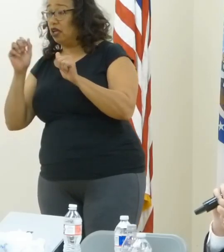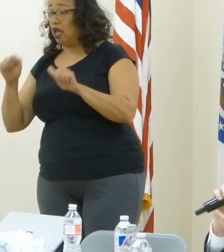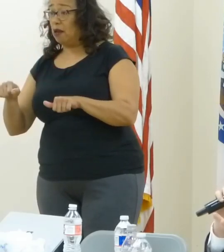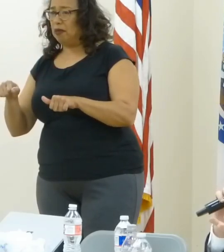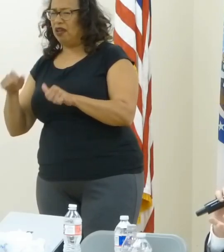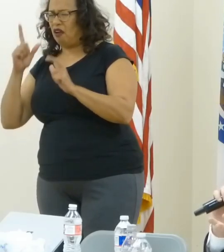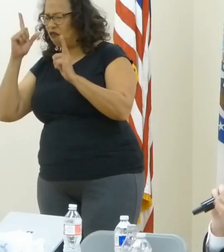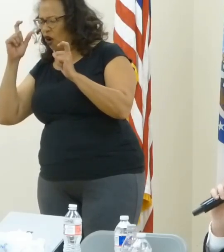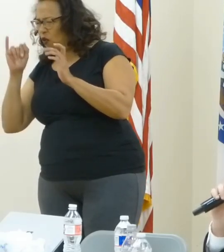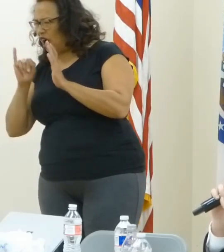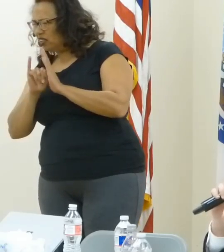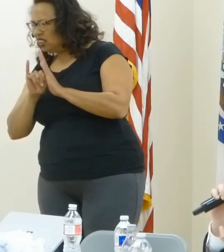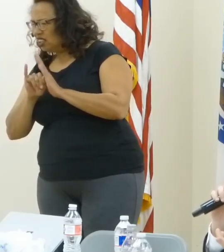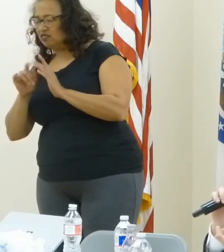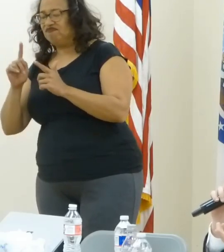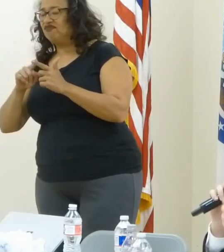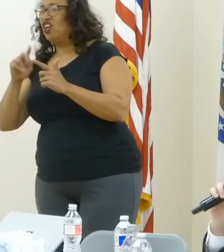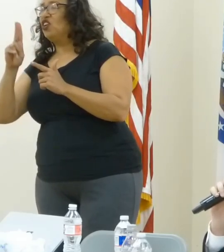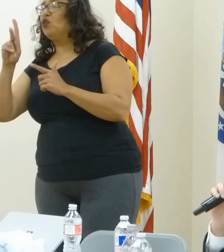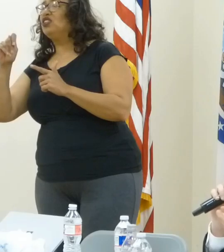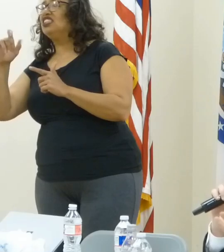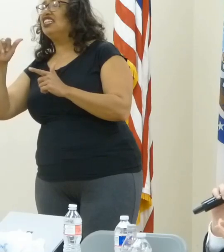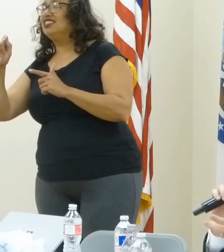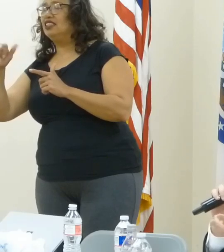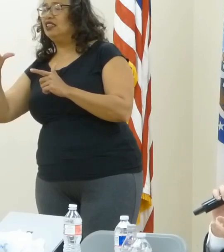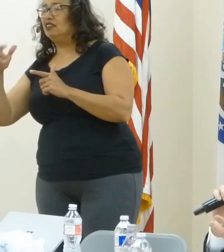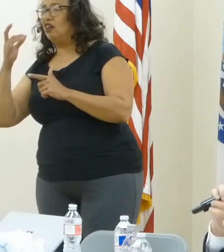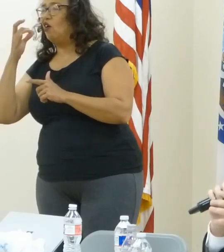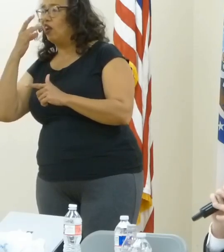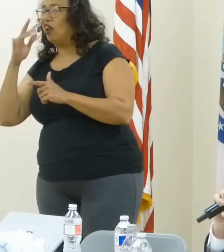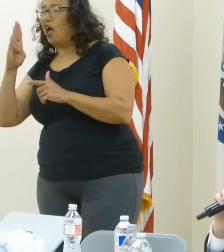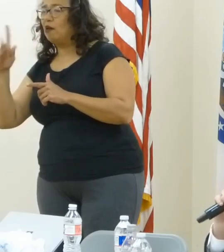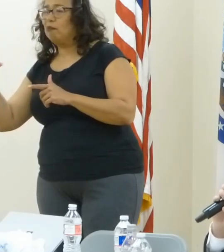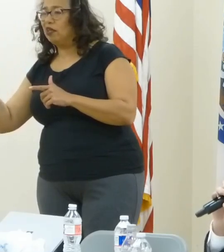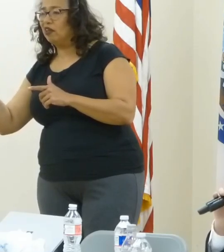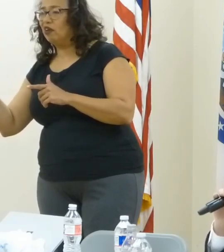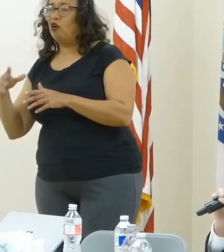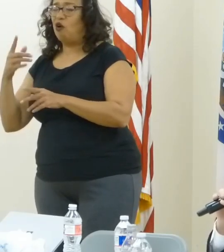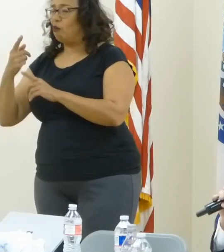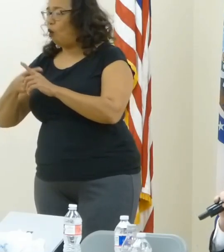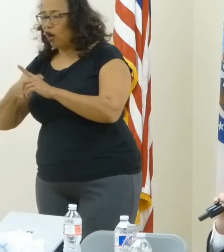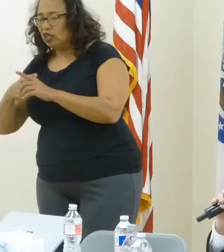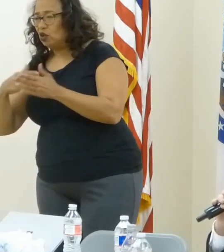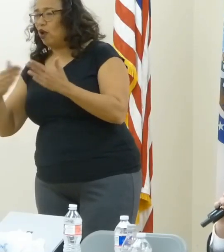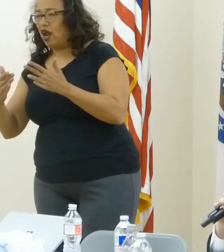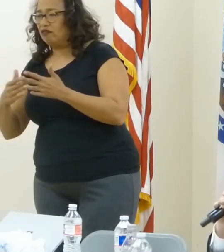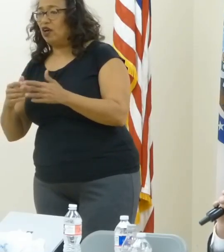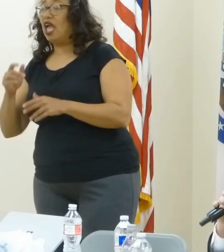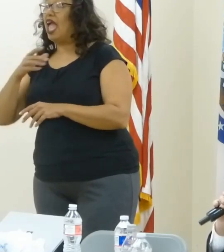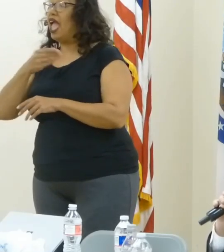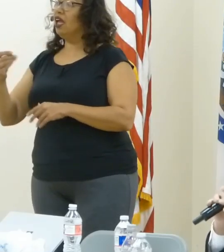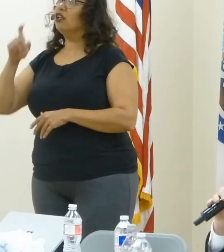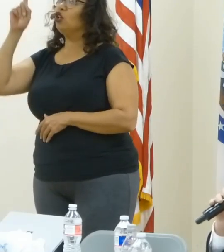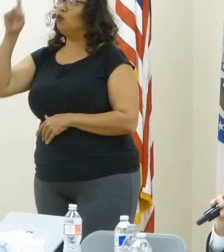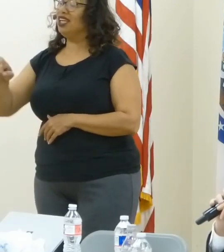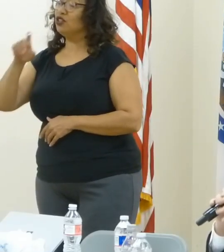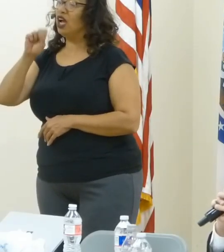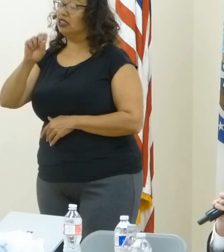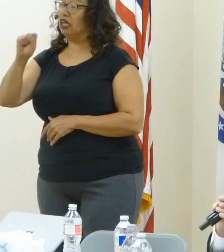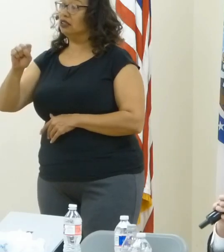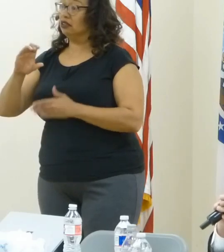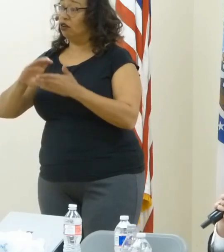card, it could be a utility bill, it could be a mortgage bill, all different types of things you could use. And then you will need to bring your social security card. Now, I